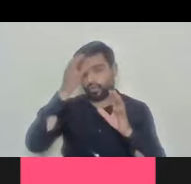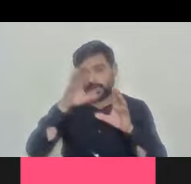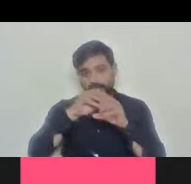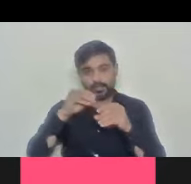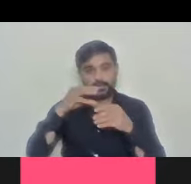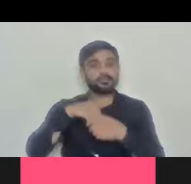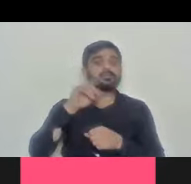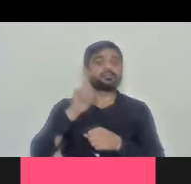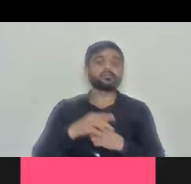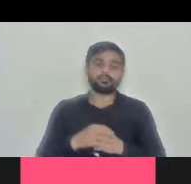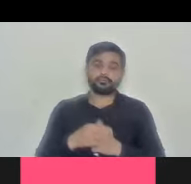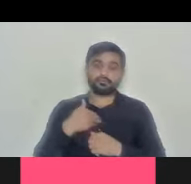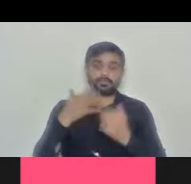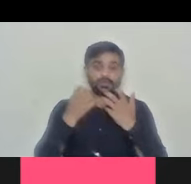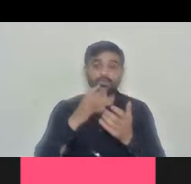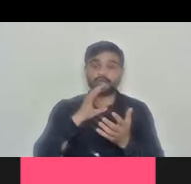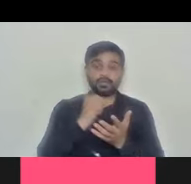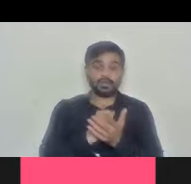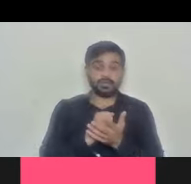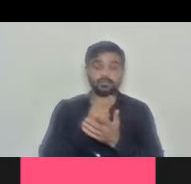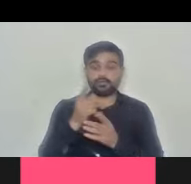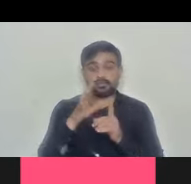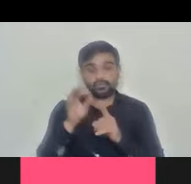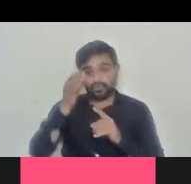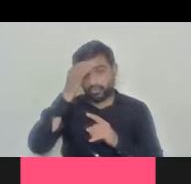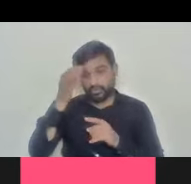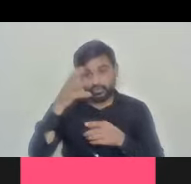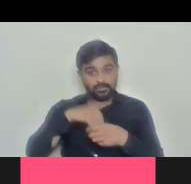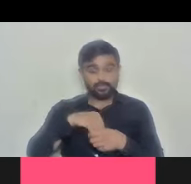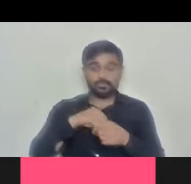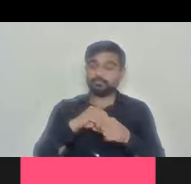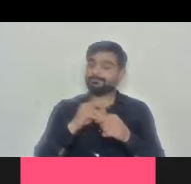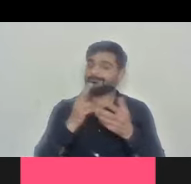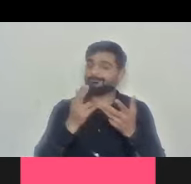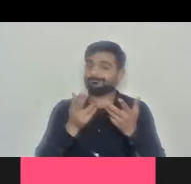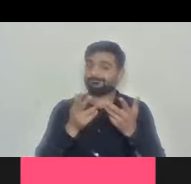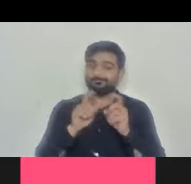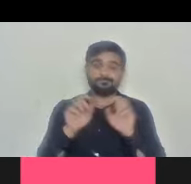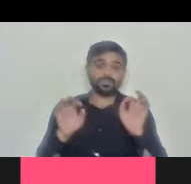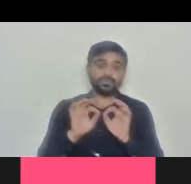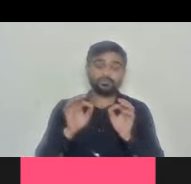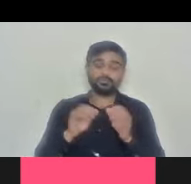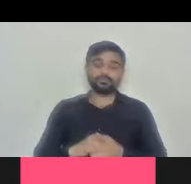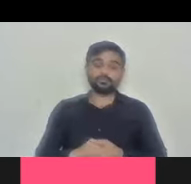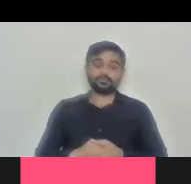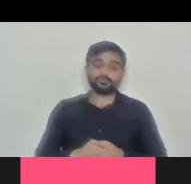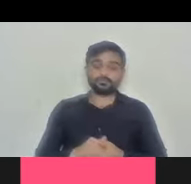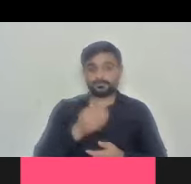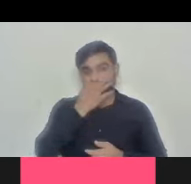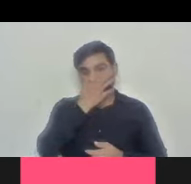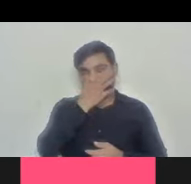least. So I just want to make sure that that conception is not very narrow. And so,